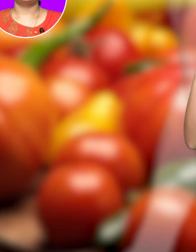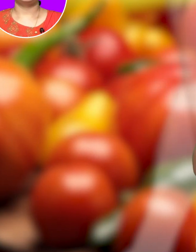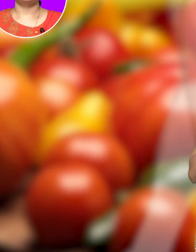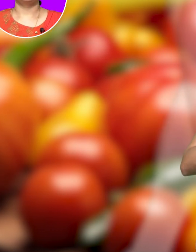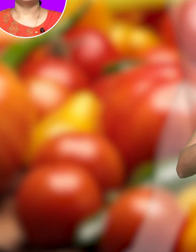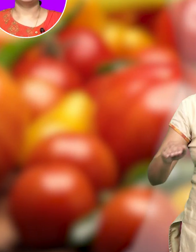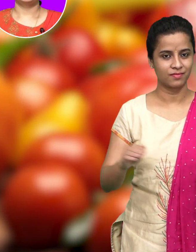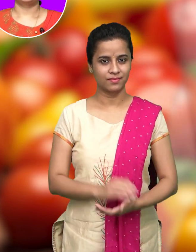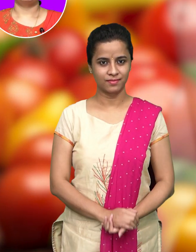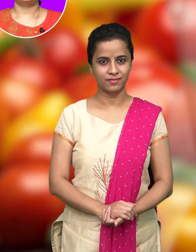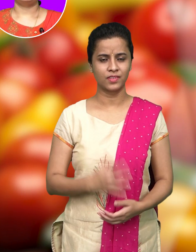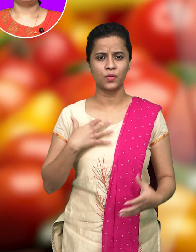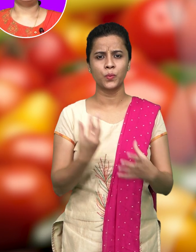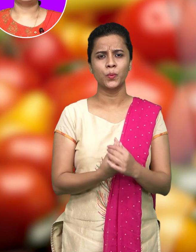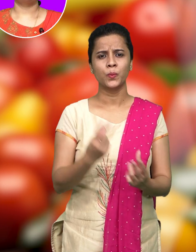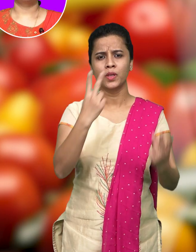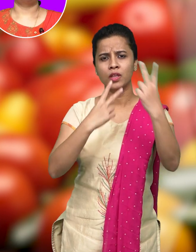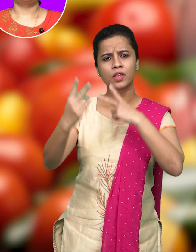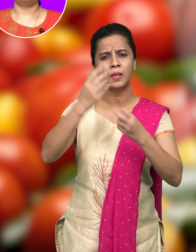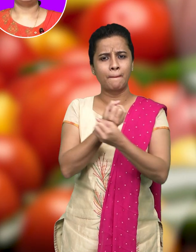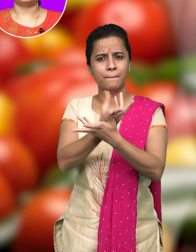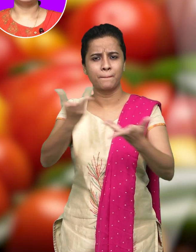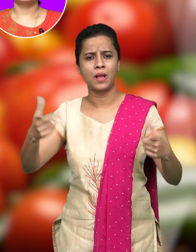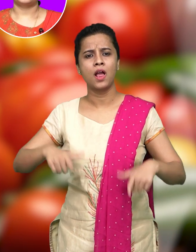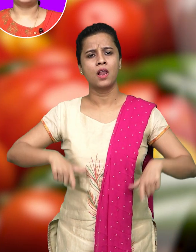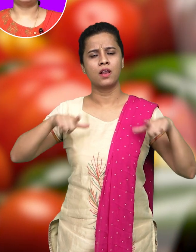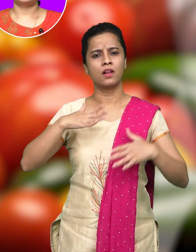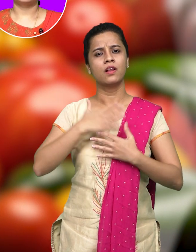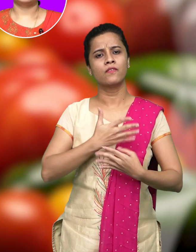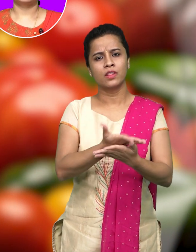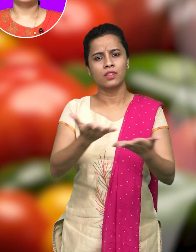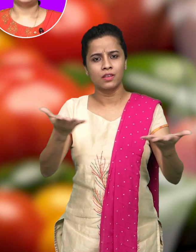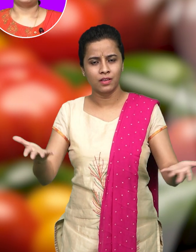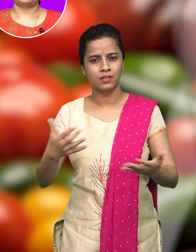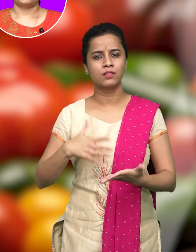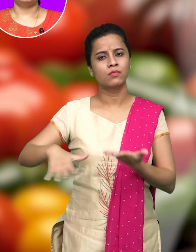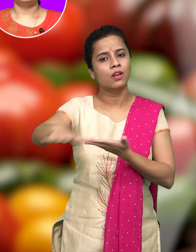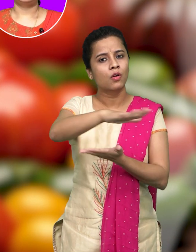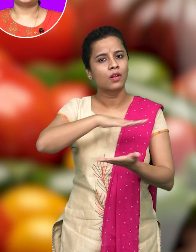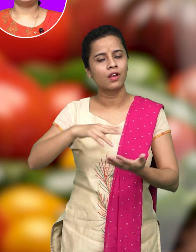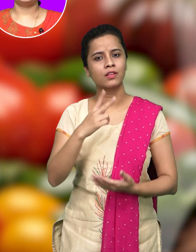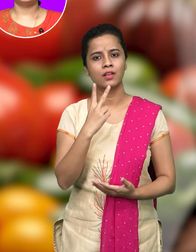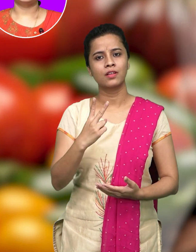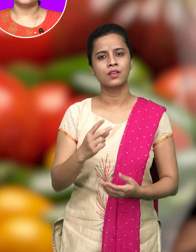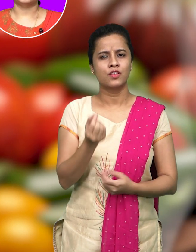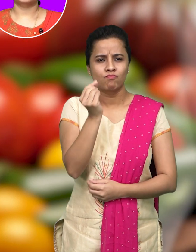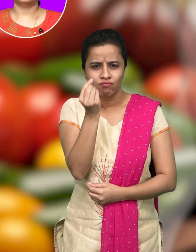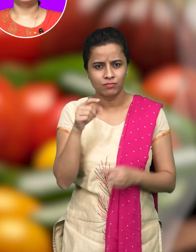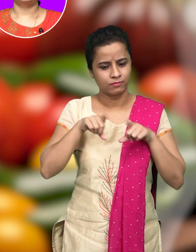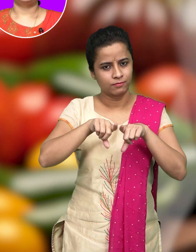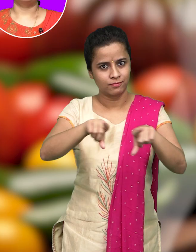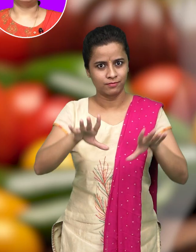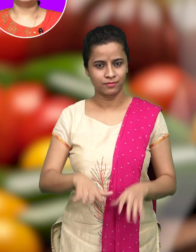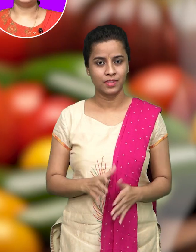Hello children. We see many types of living things around us, from tiny